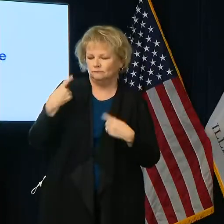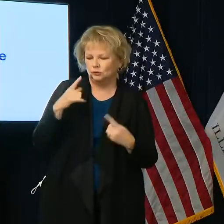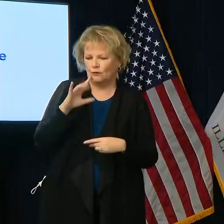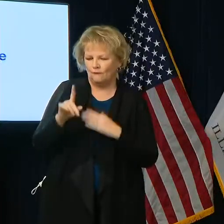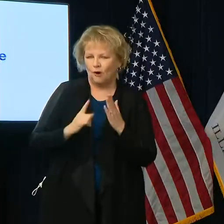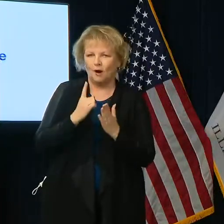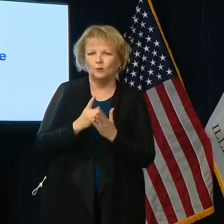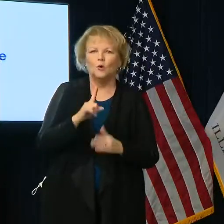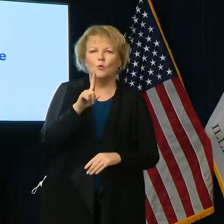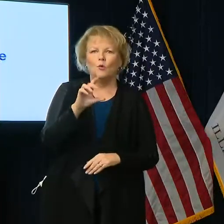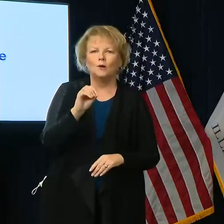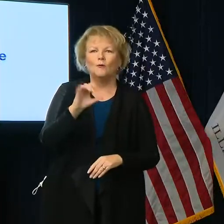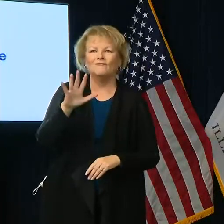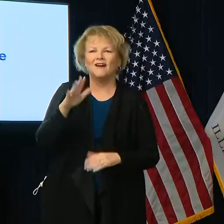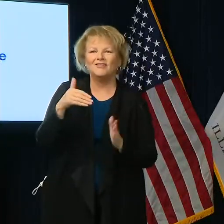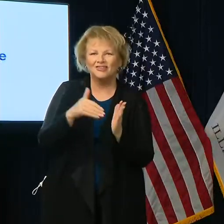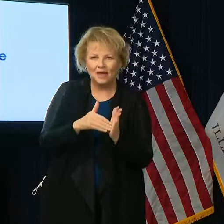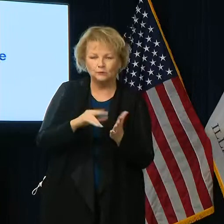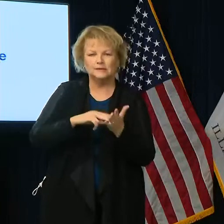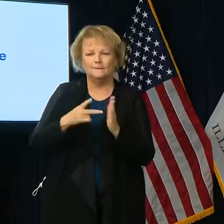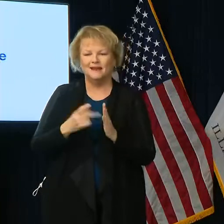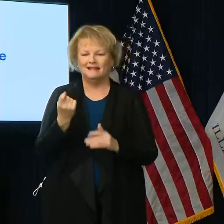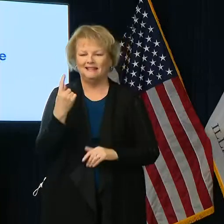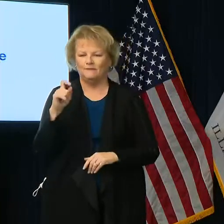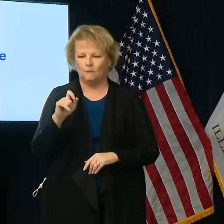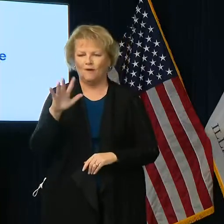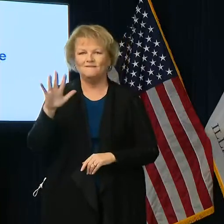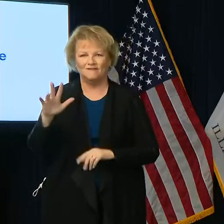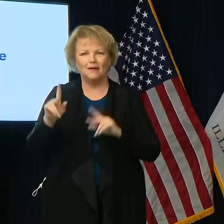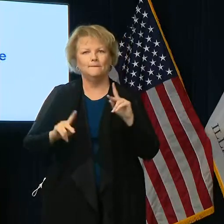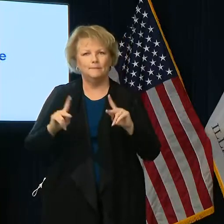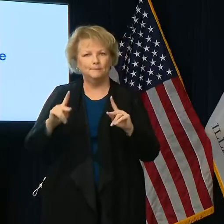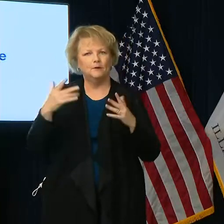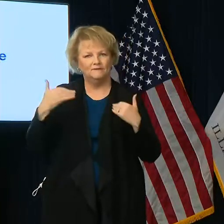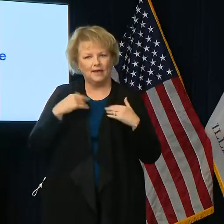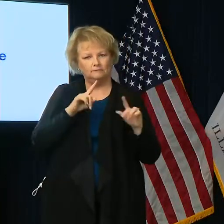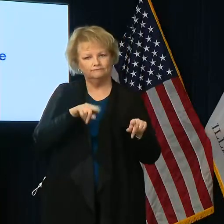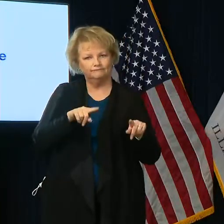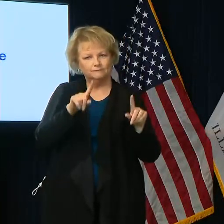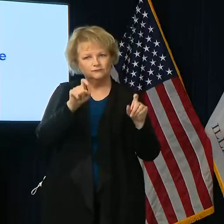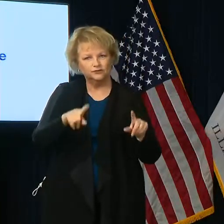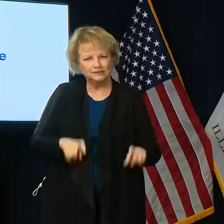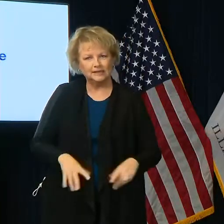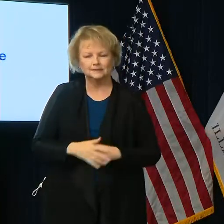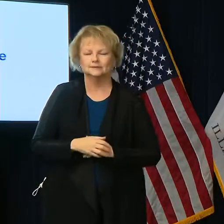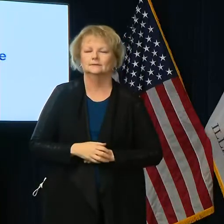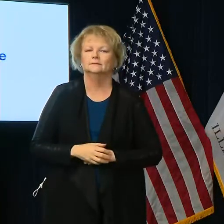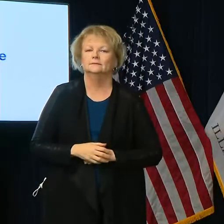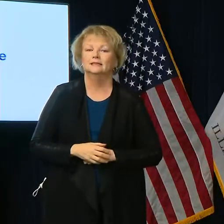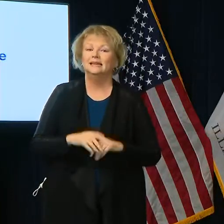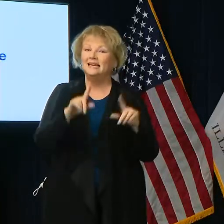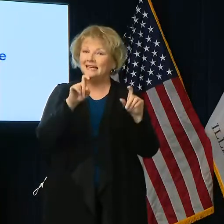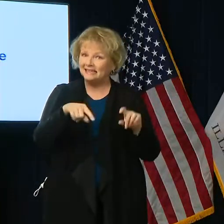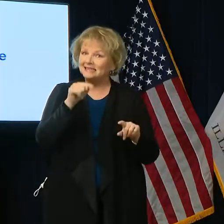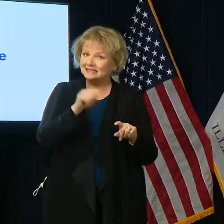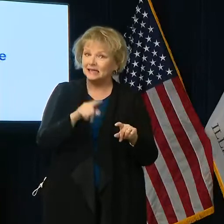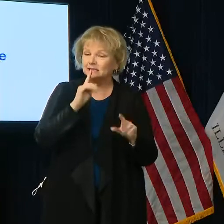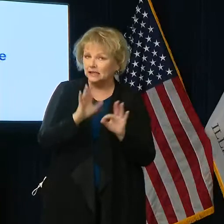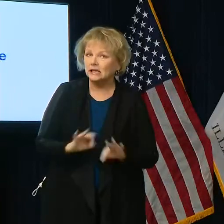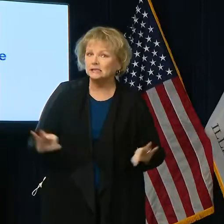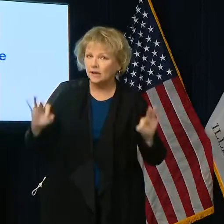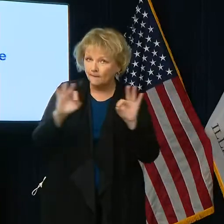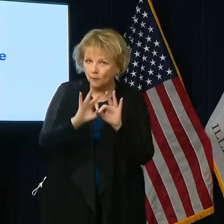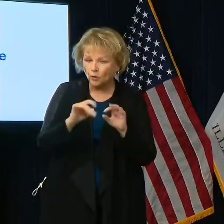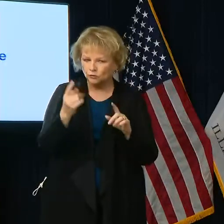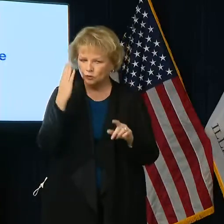tests were reported for a total of 11.5 million tests since the beginning of this pandemic. As we've said, testing is important for